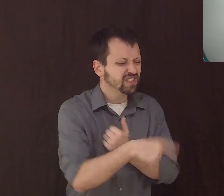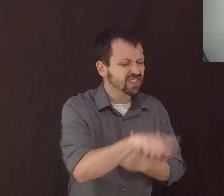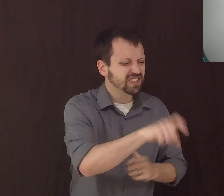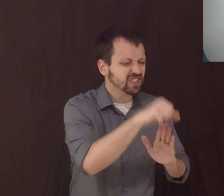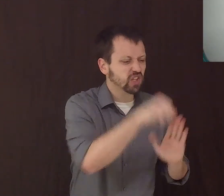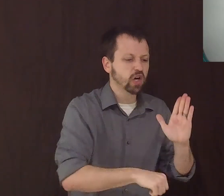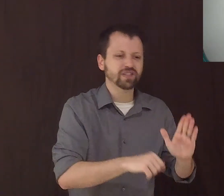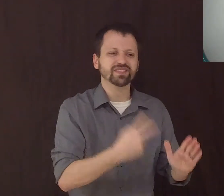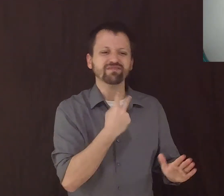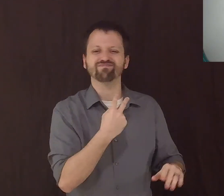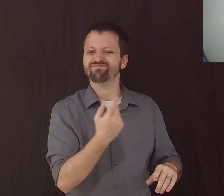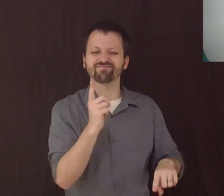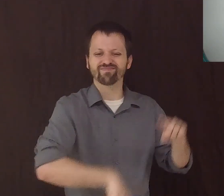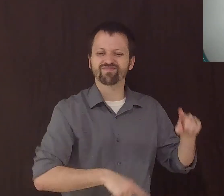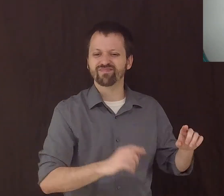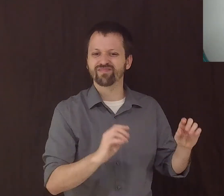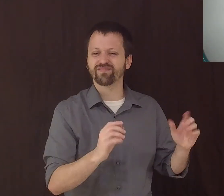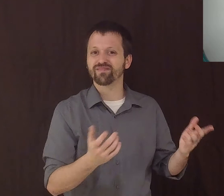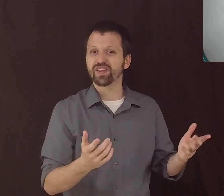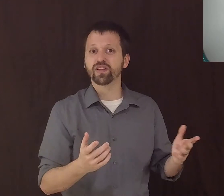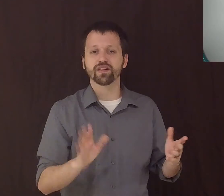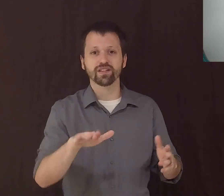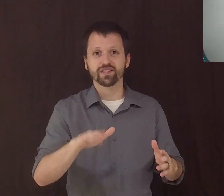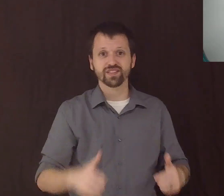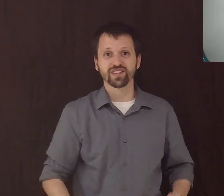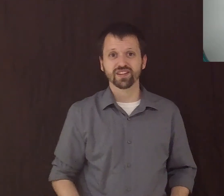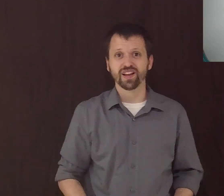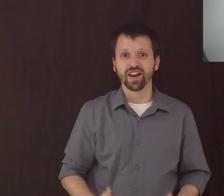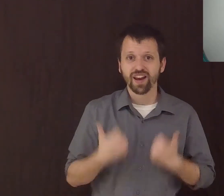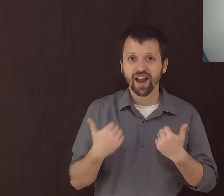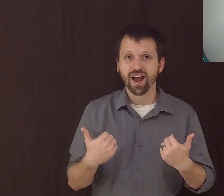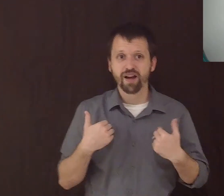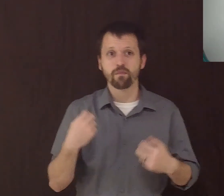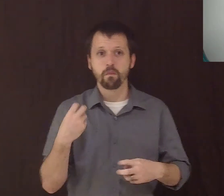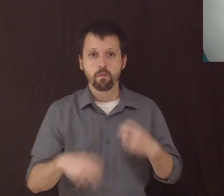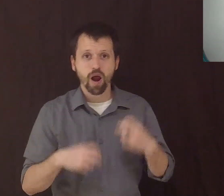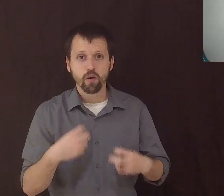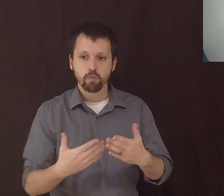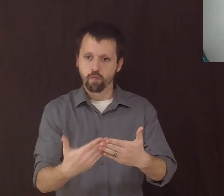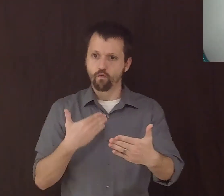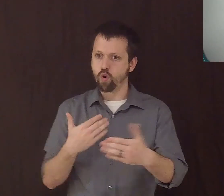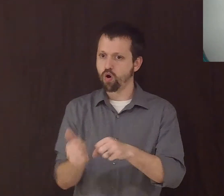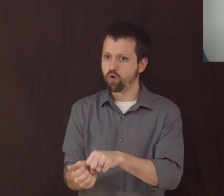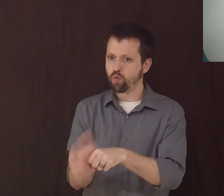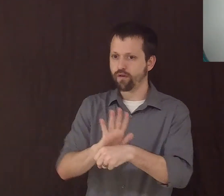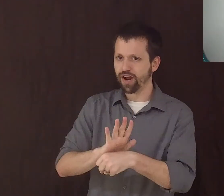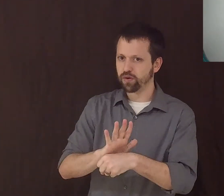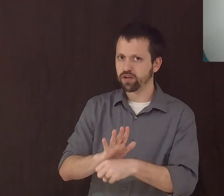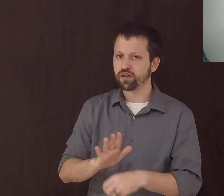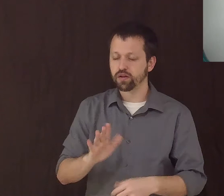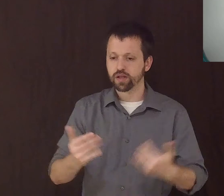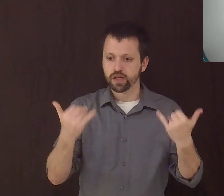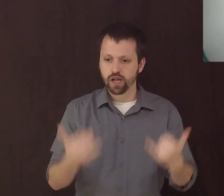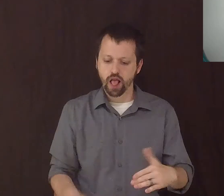of all this. And so, you know, life has its own set of problems before the coronavirus, and now all of a